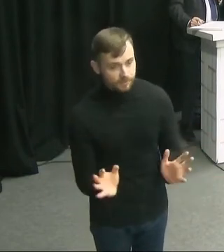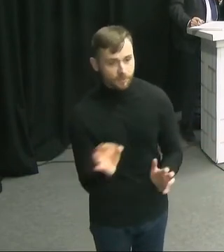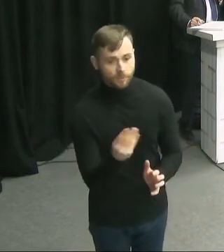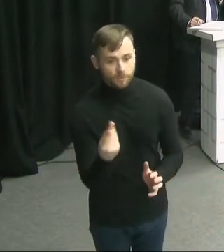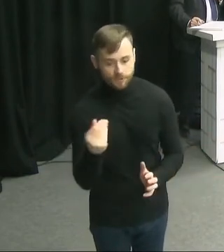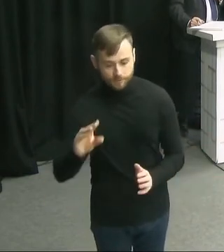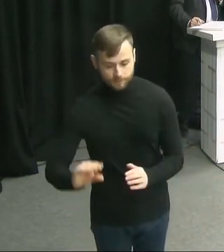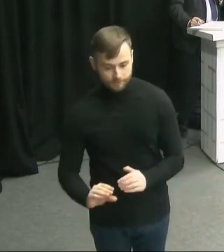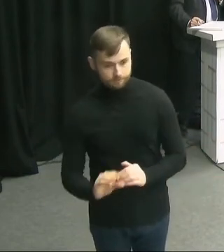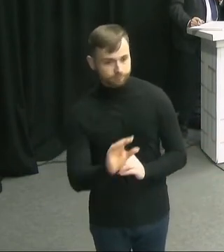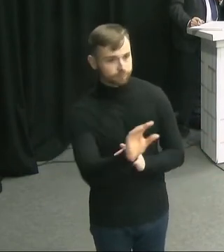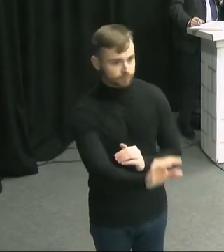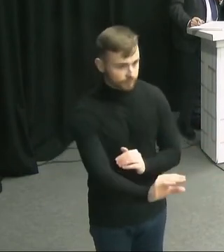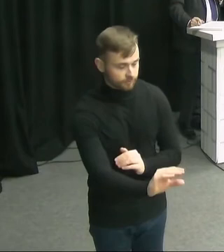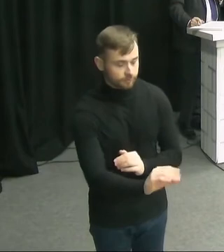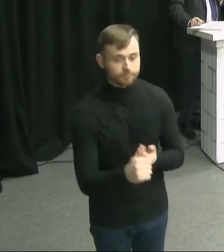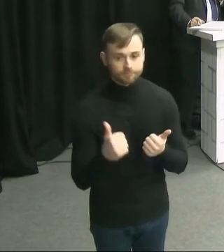the statute of the university,